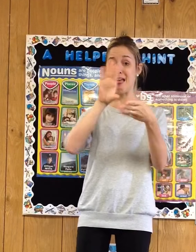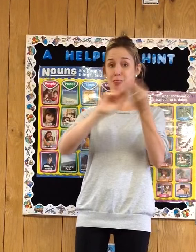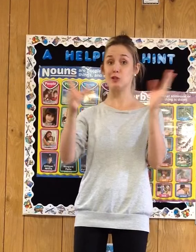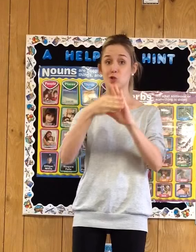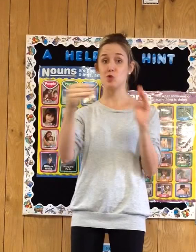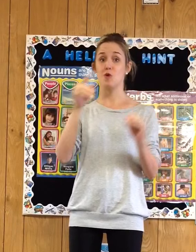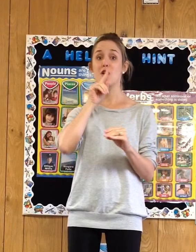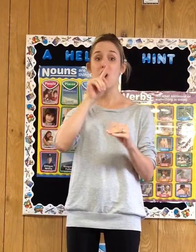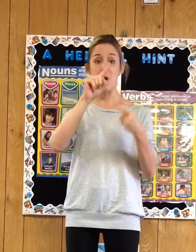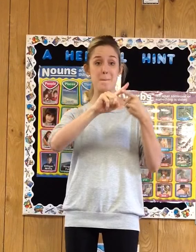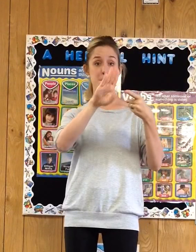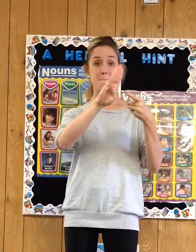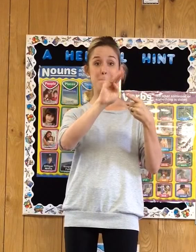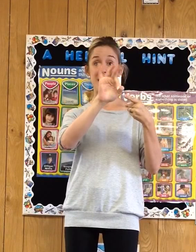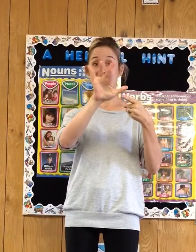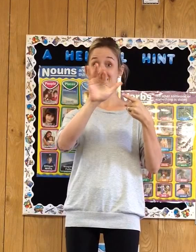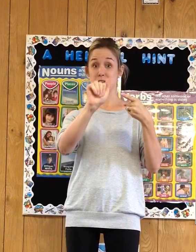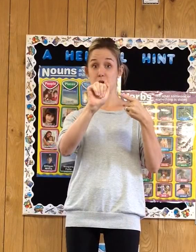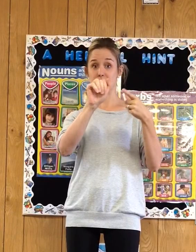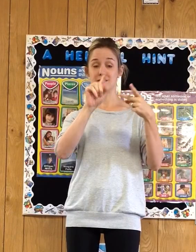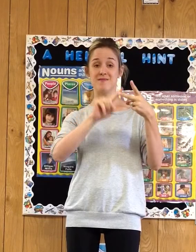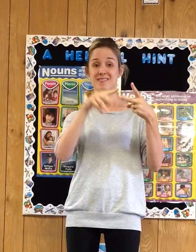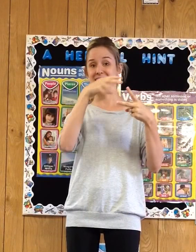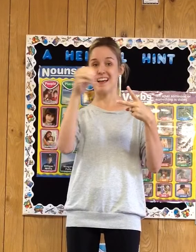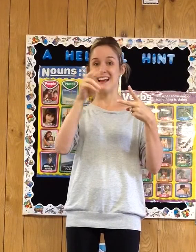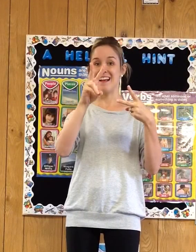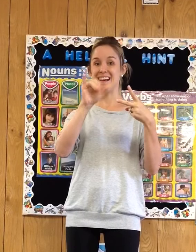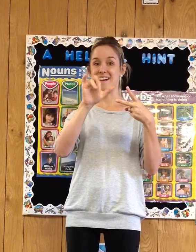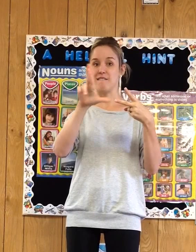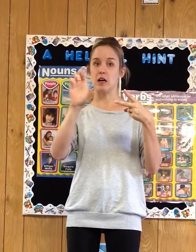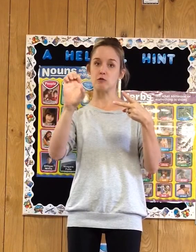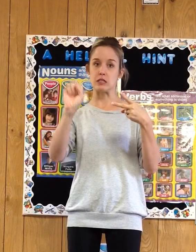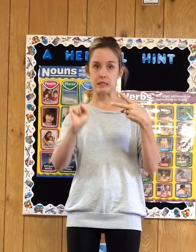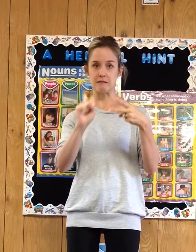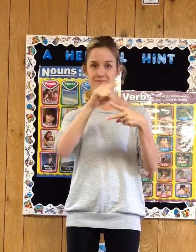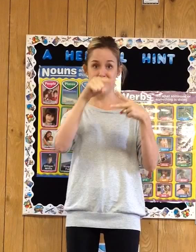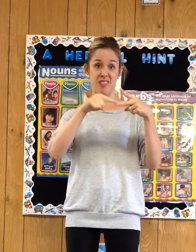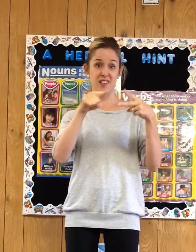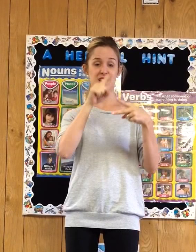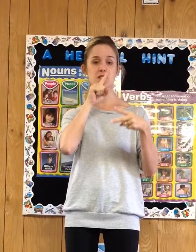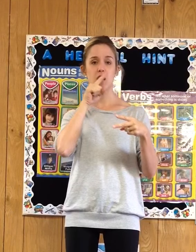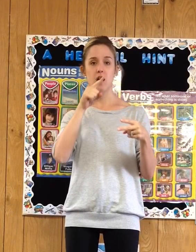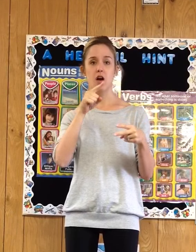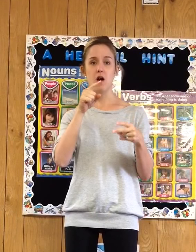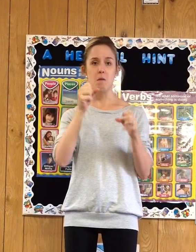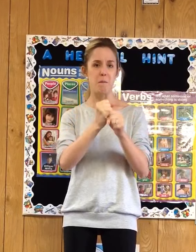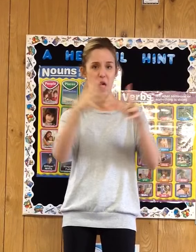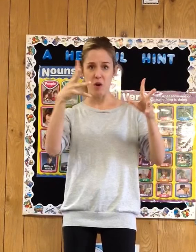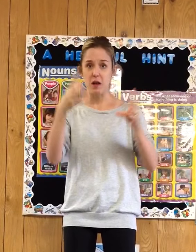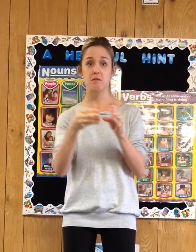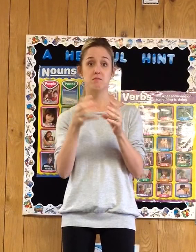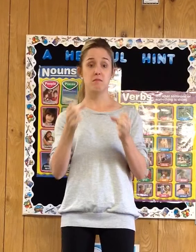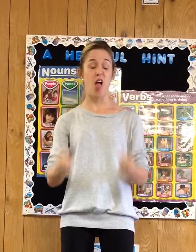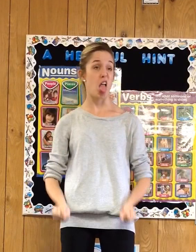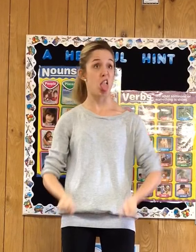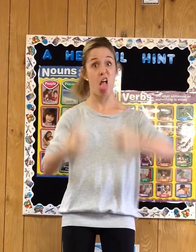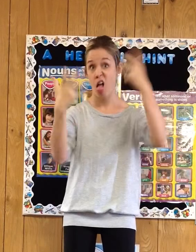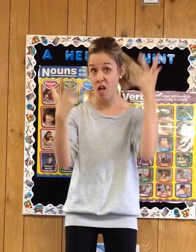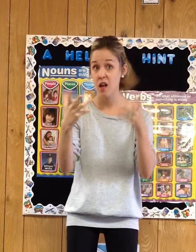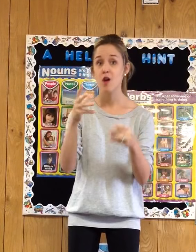are bacteria and viruses. These guys are blown up a couple million times. The real